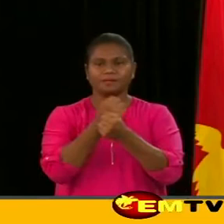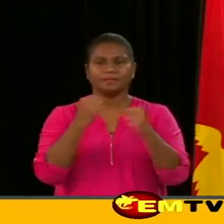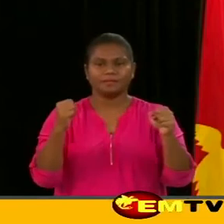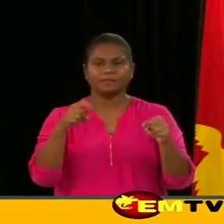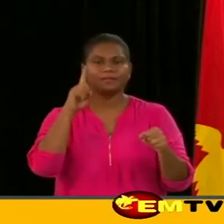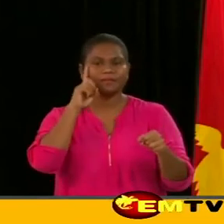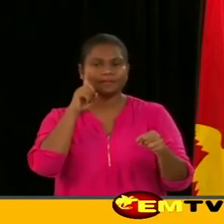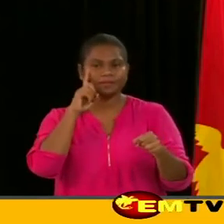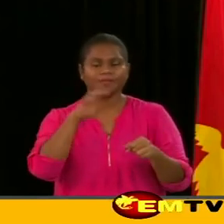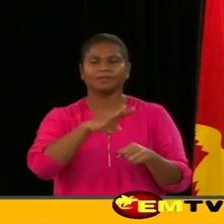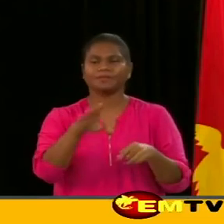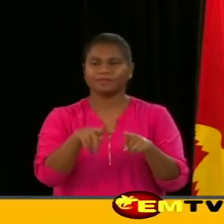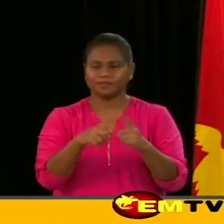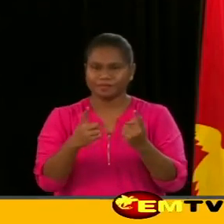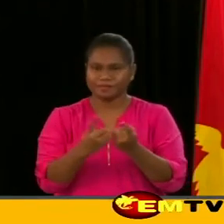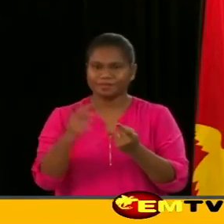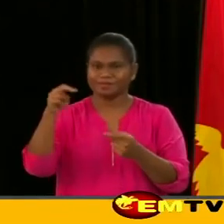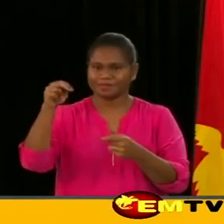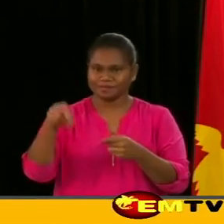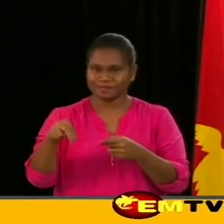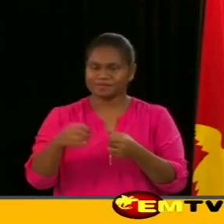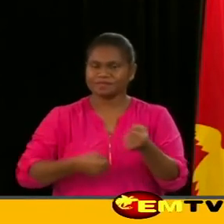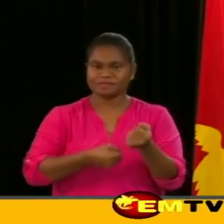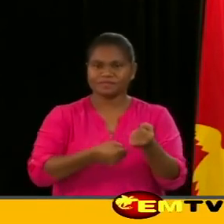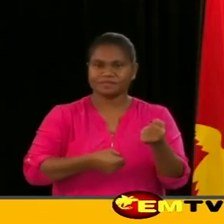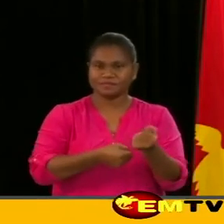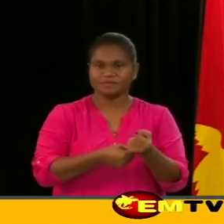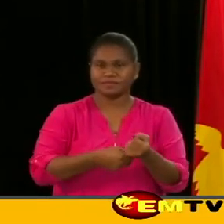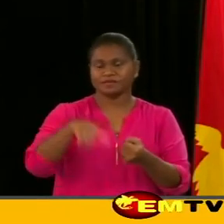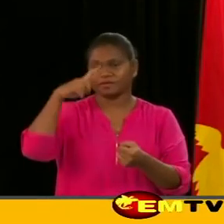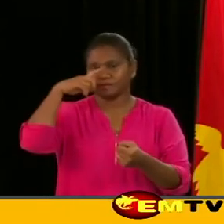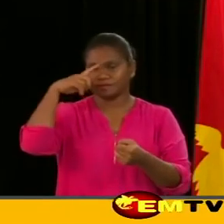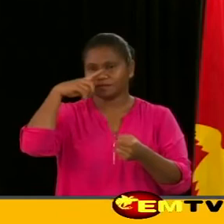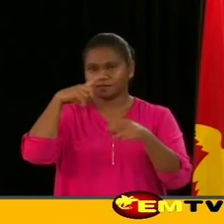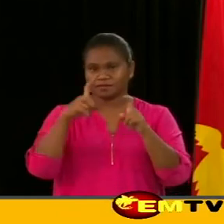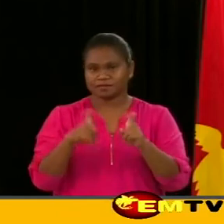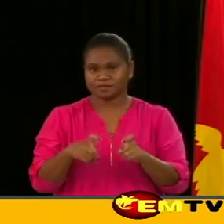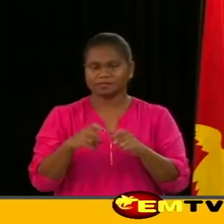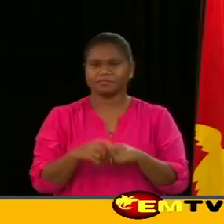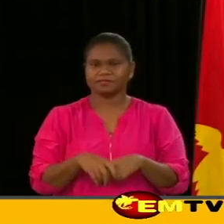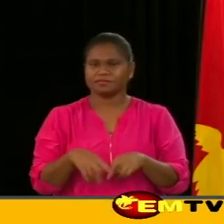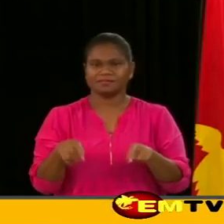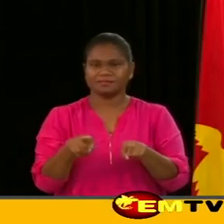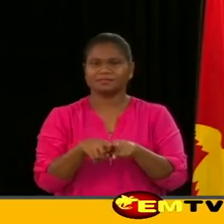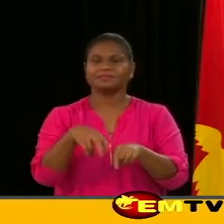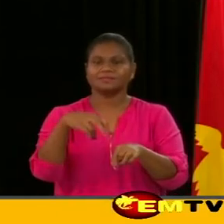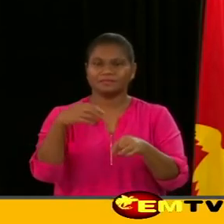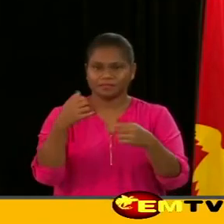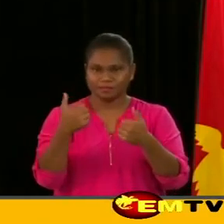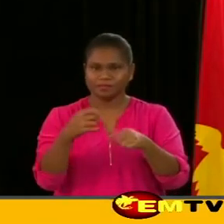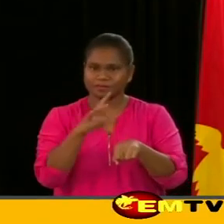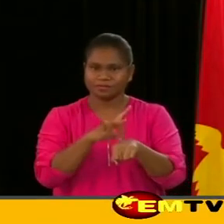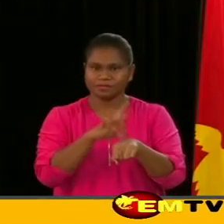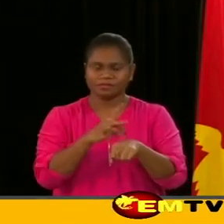water supply, all the things that would require to support, you know, basically what a field hospital. Okay. Commissioner,